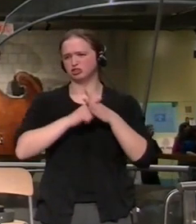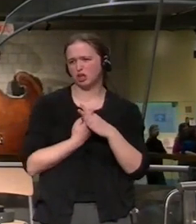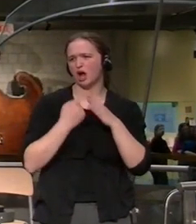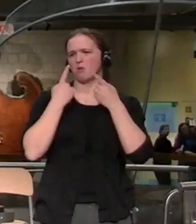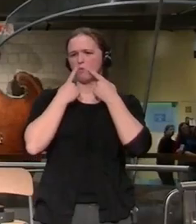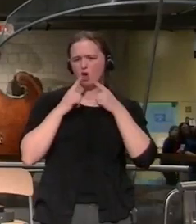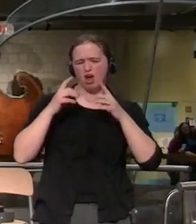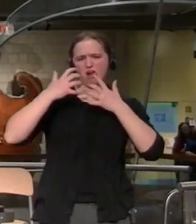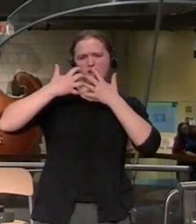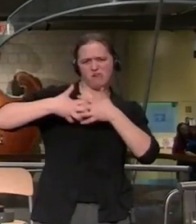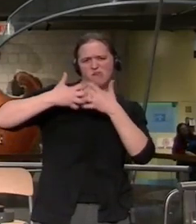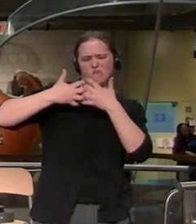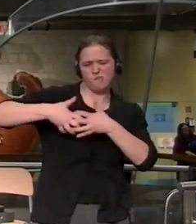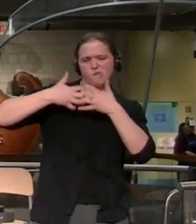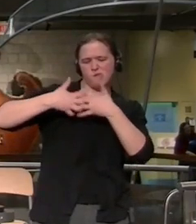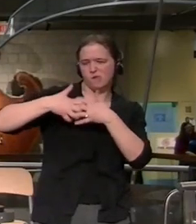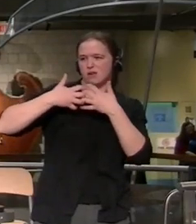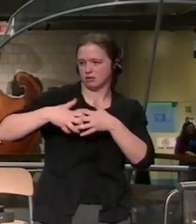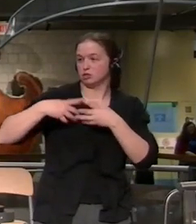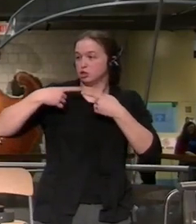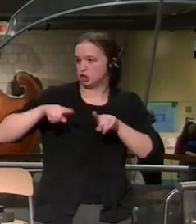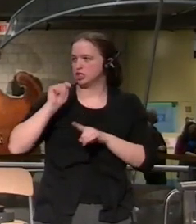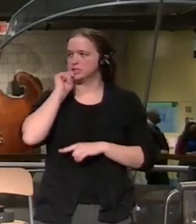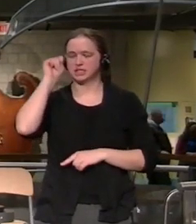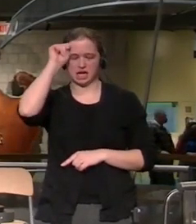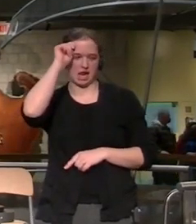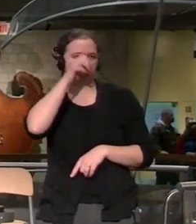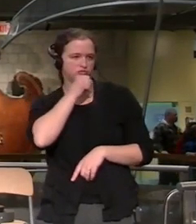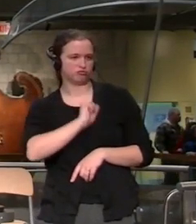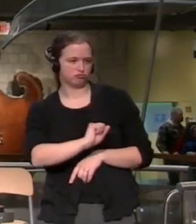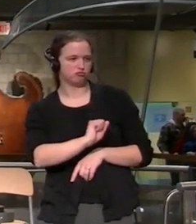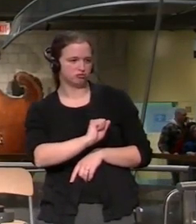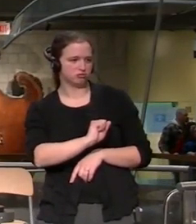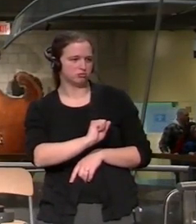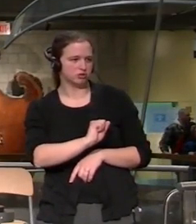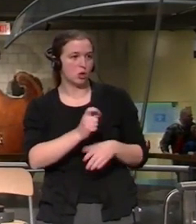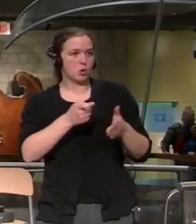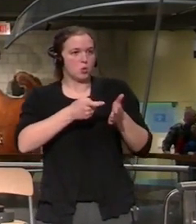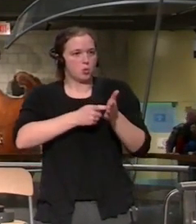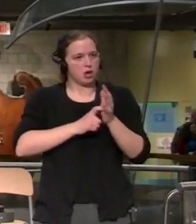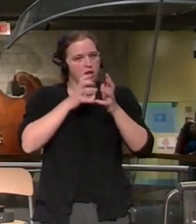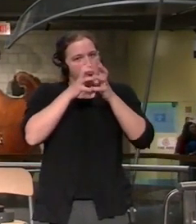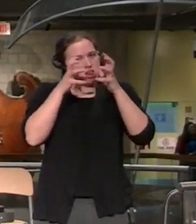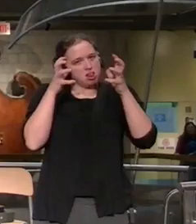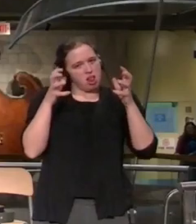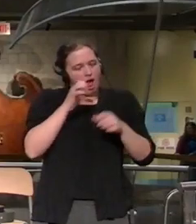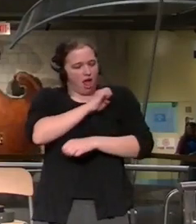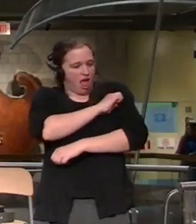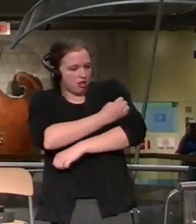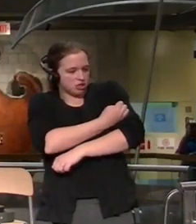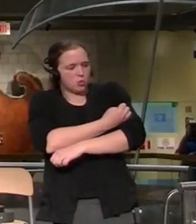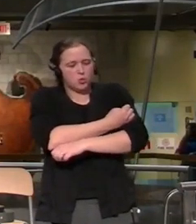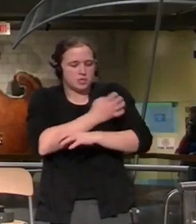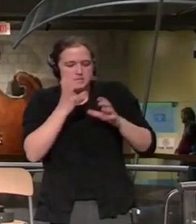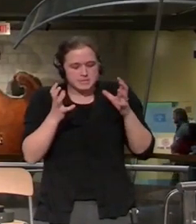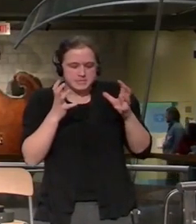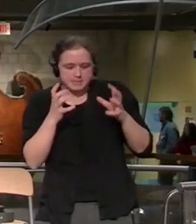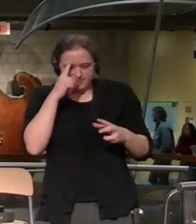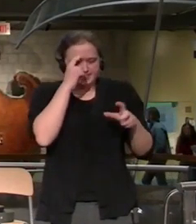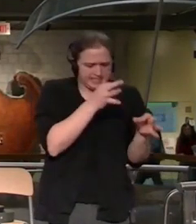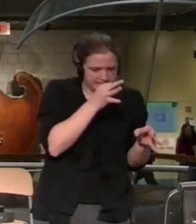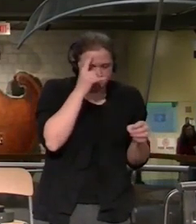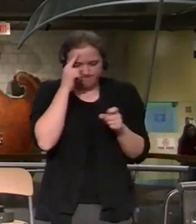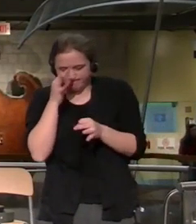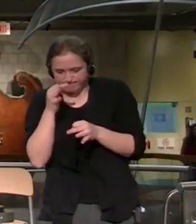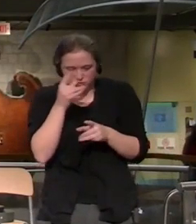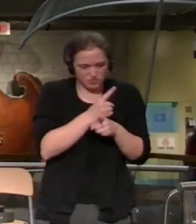that frontal lobe. It requires a lot of energy to do its job, to hold back incorrect responses, to be able to make good decisions. So